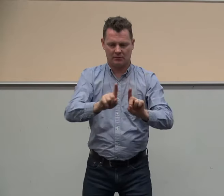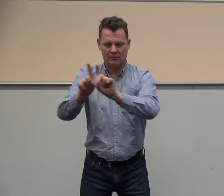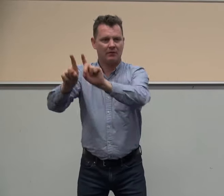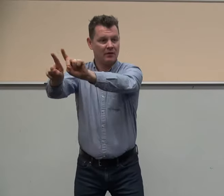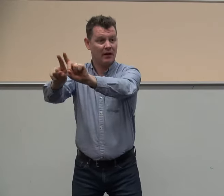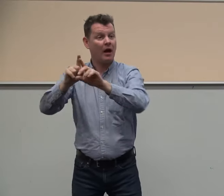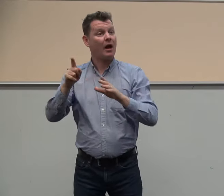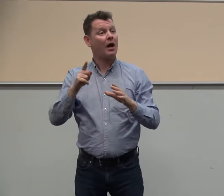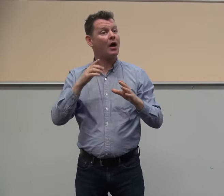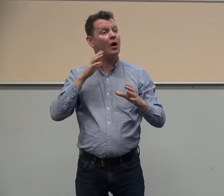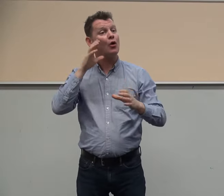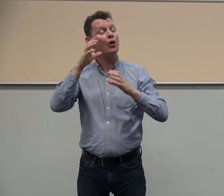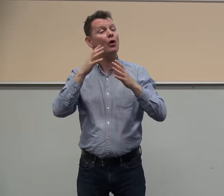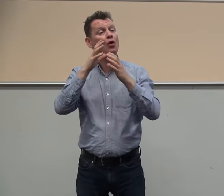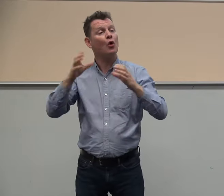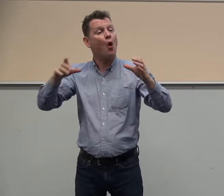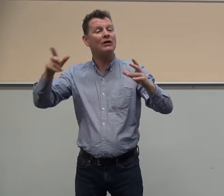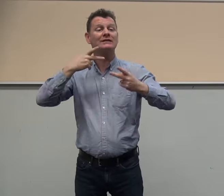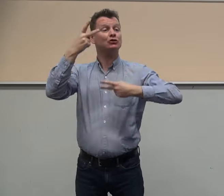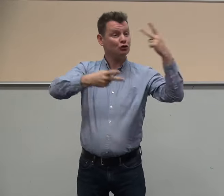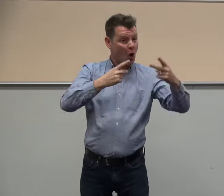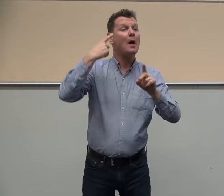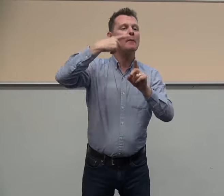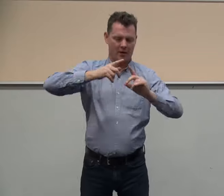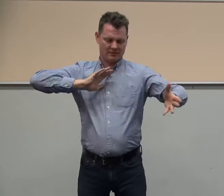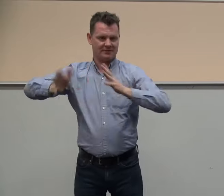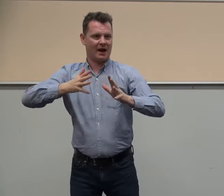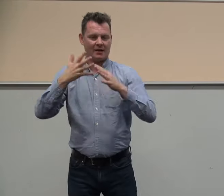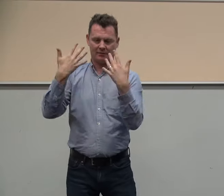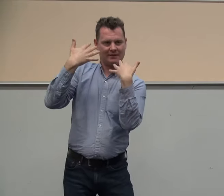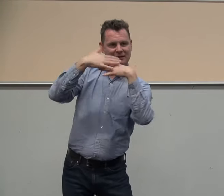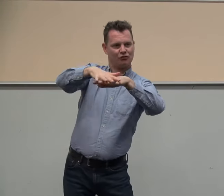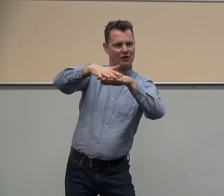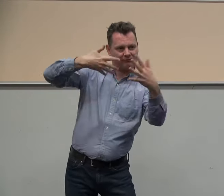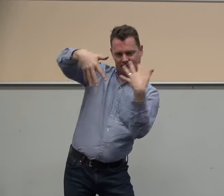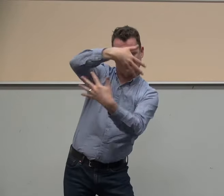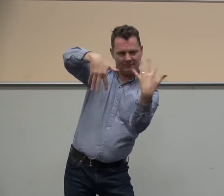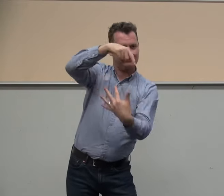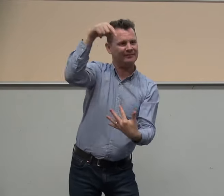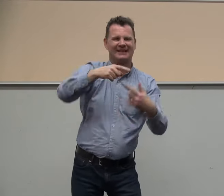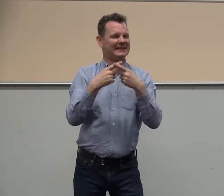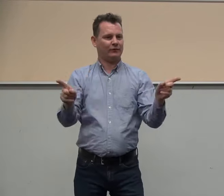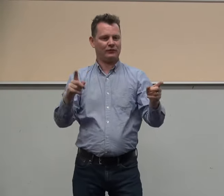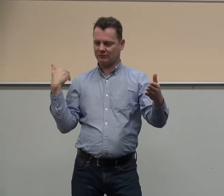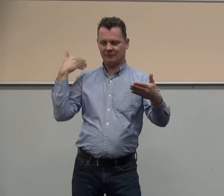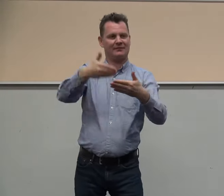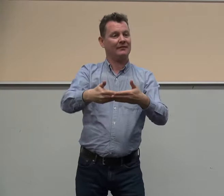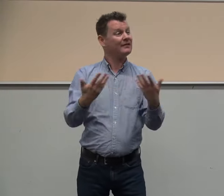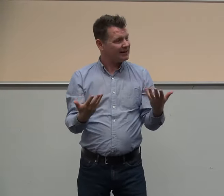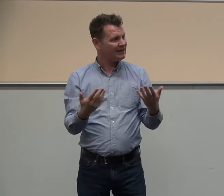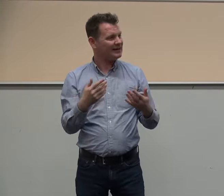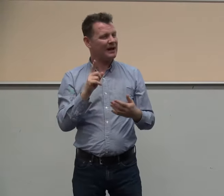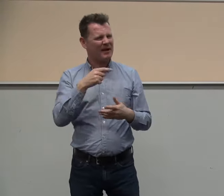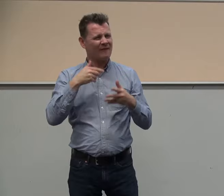put the language across, both through song and through sign language. after doing that, I realized I was focusing